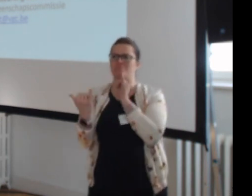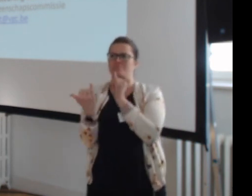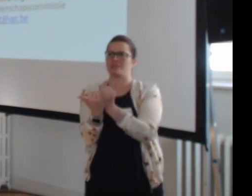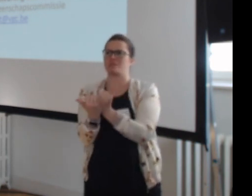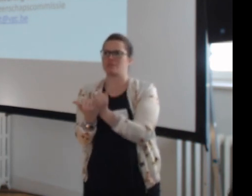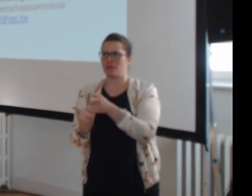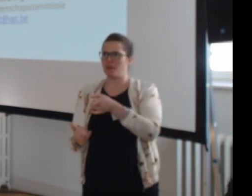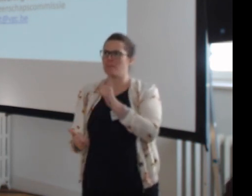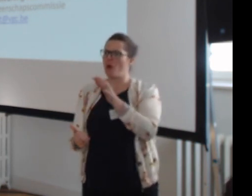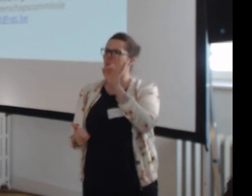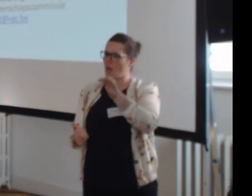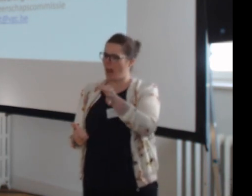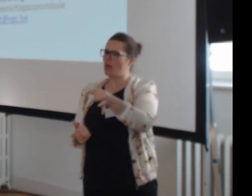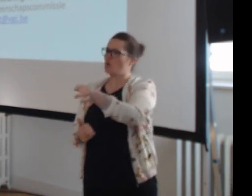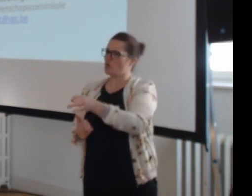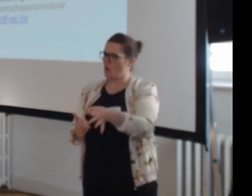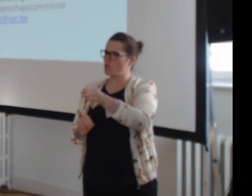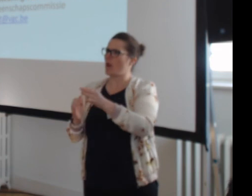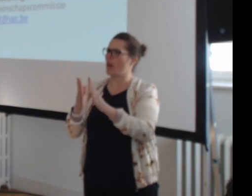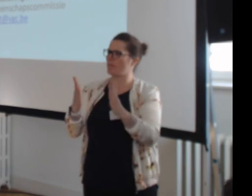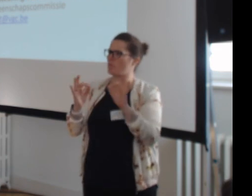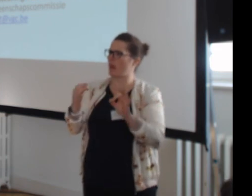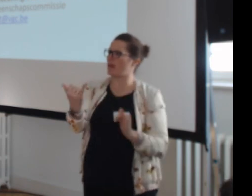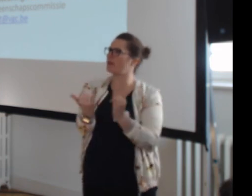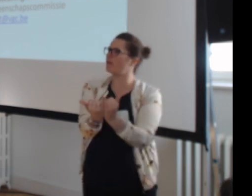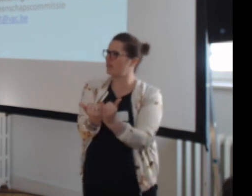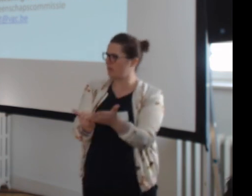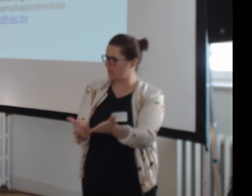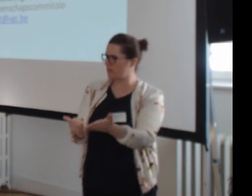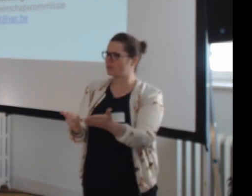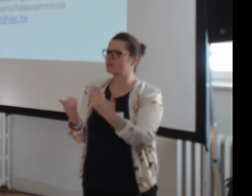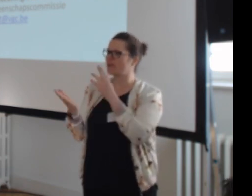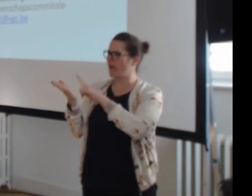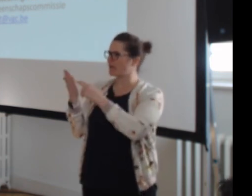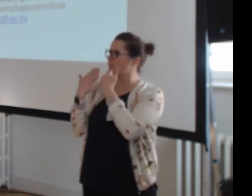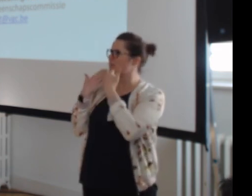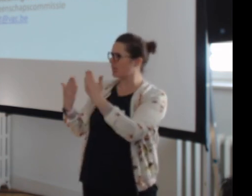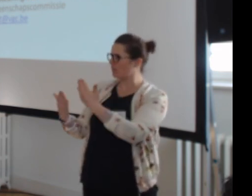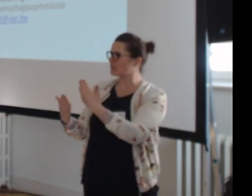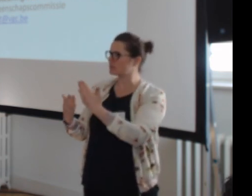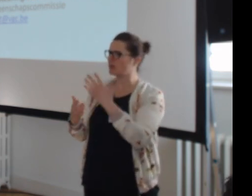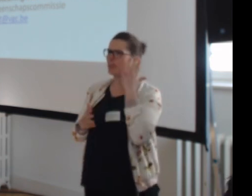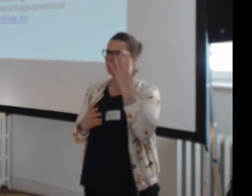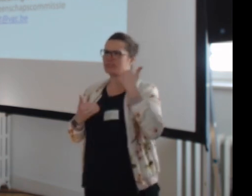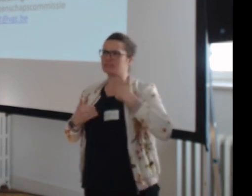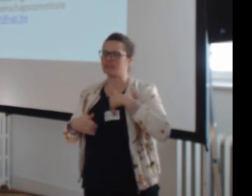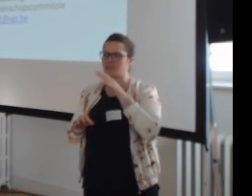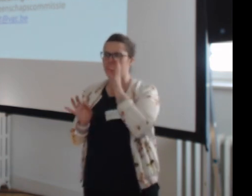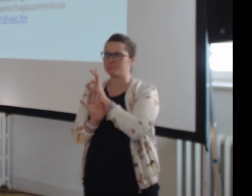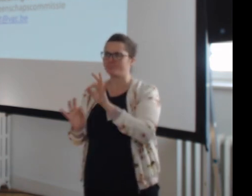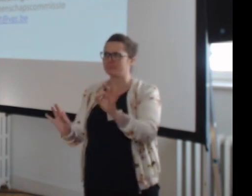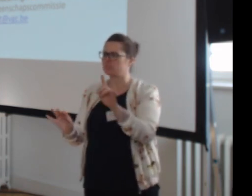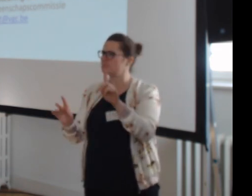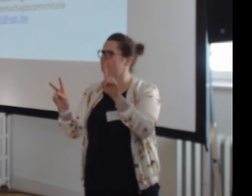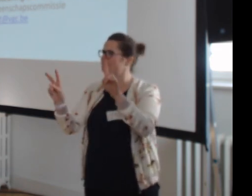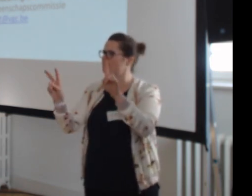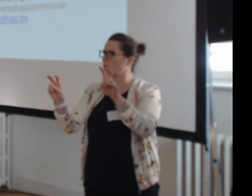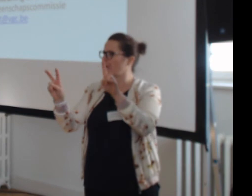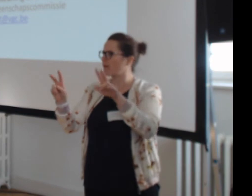do apply to my local library. And so thank you for those really wonderful presentations on these topics.